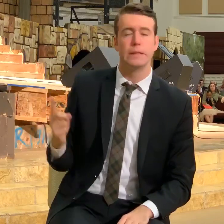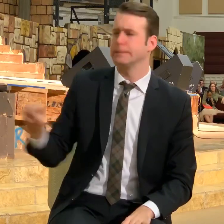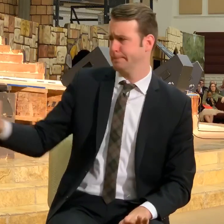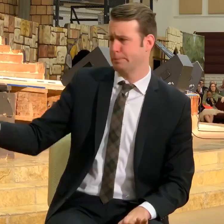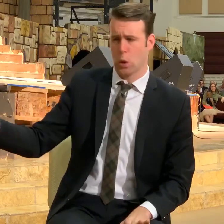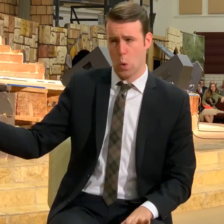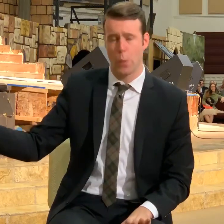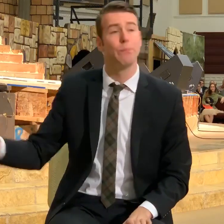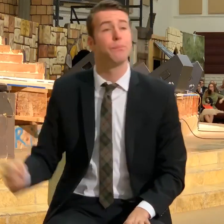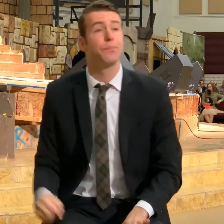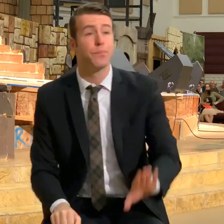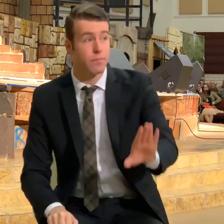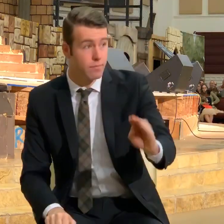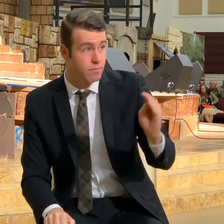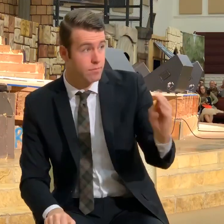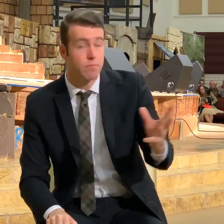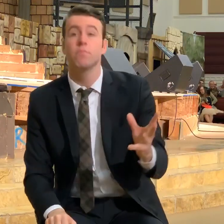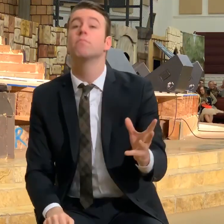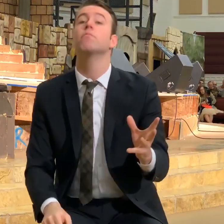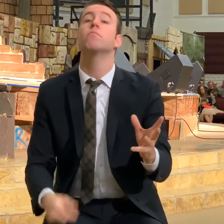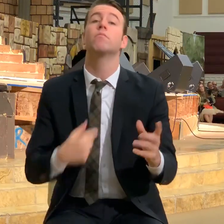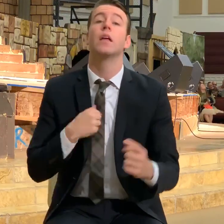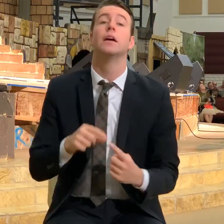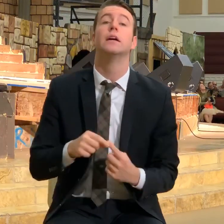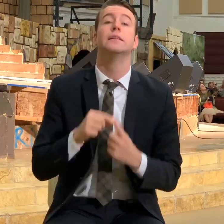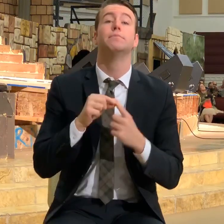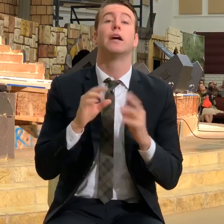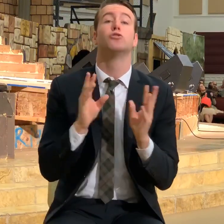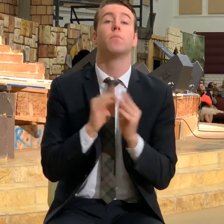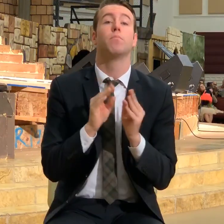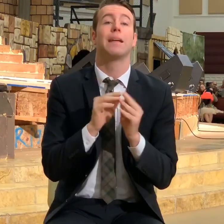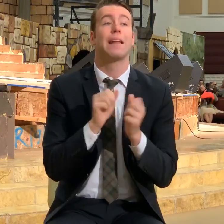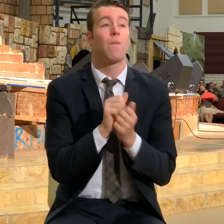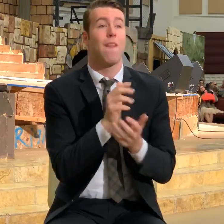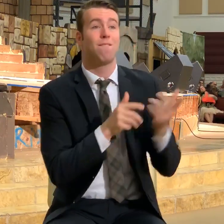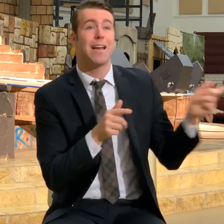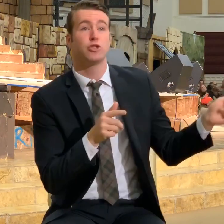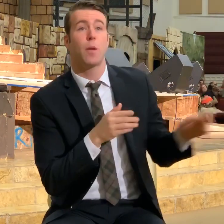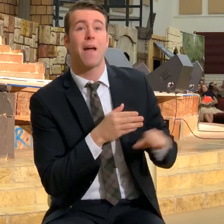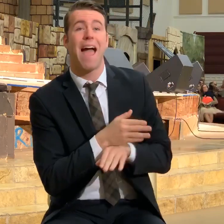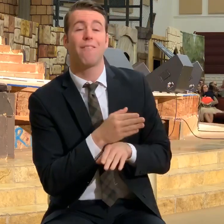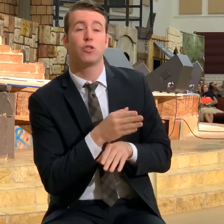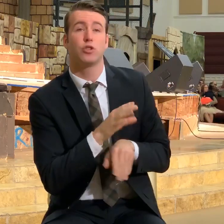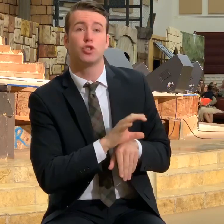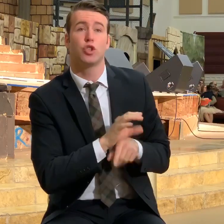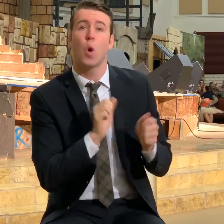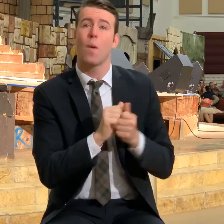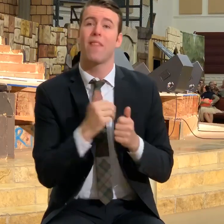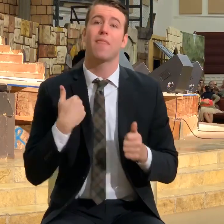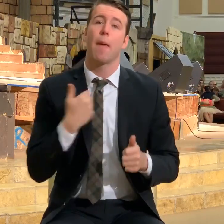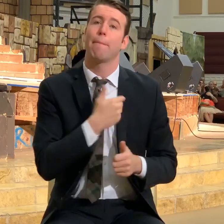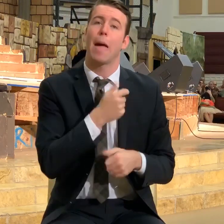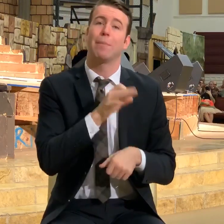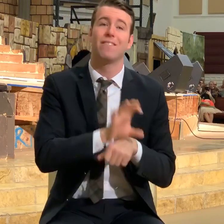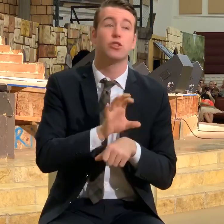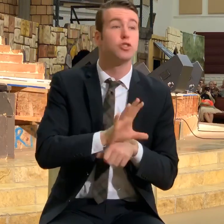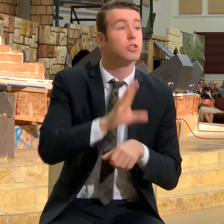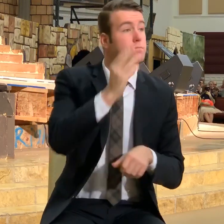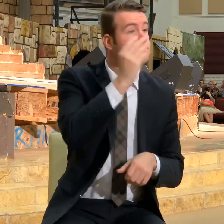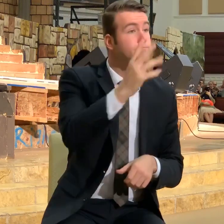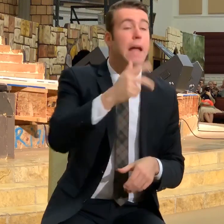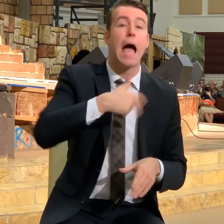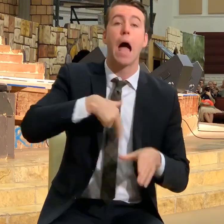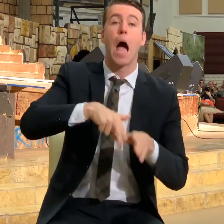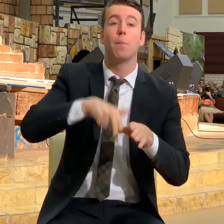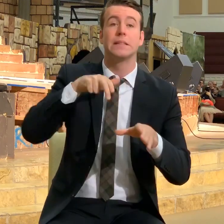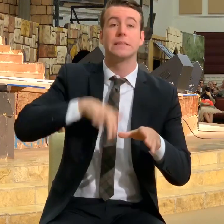said, I'm going to have a special meeting in the fellowship hall after church with all the members of the church. And I'm going to be